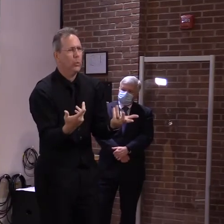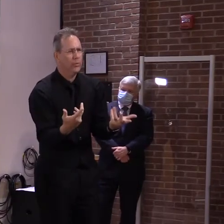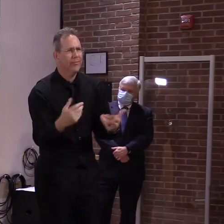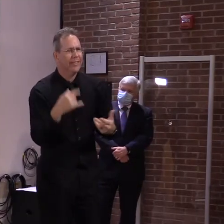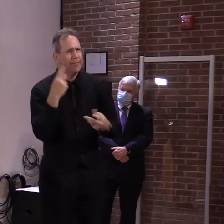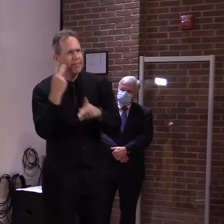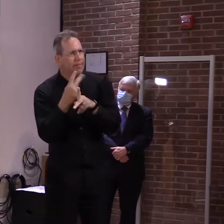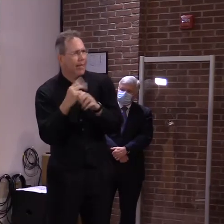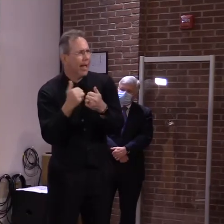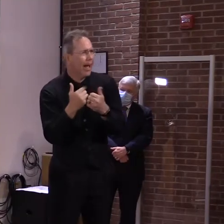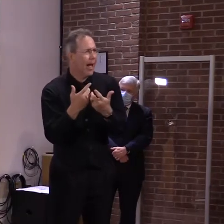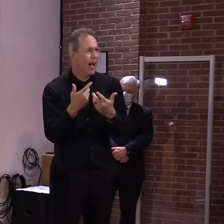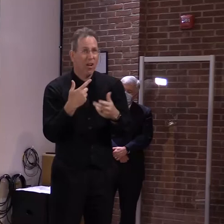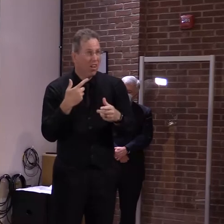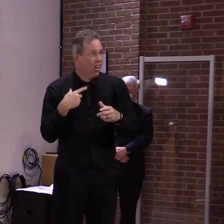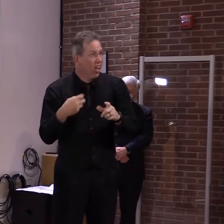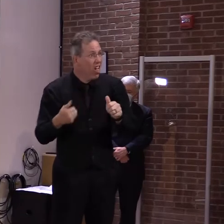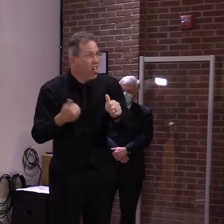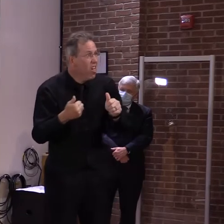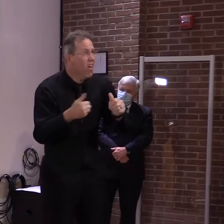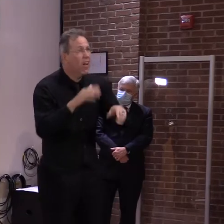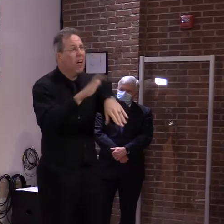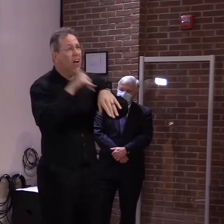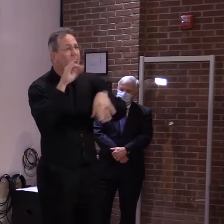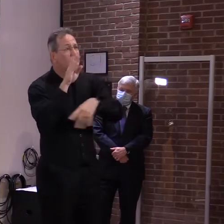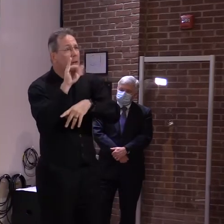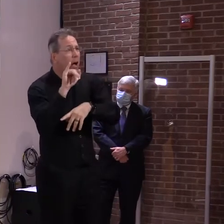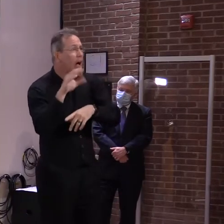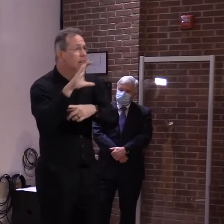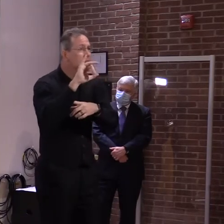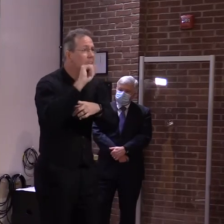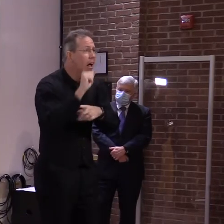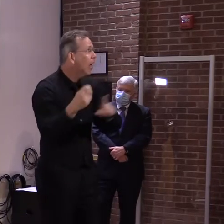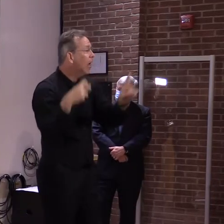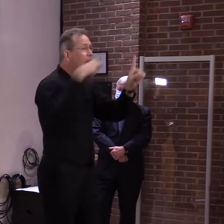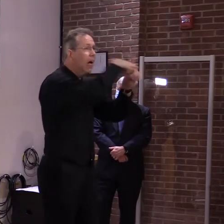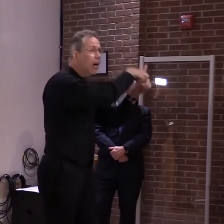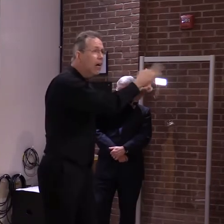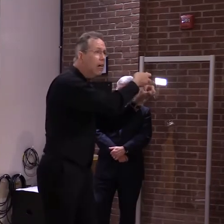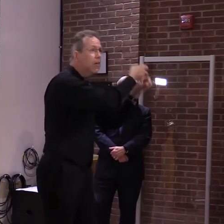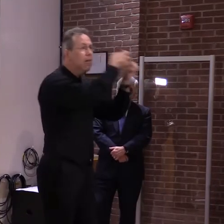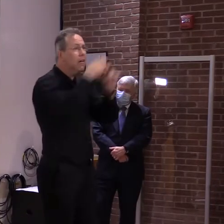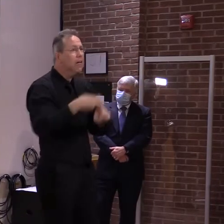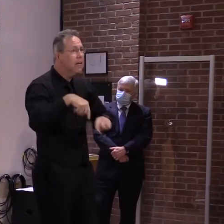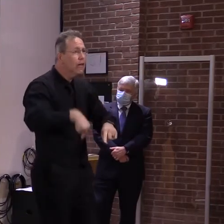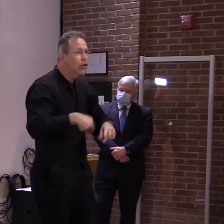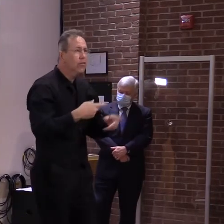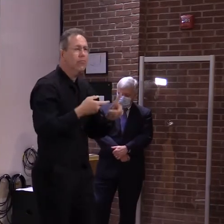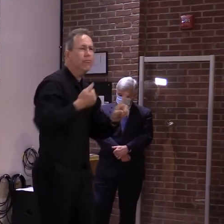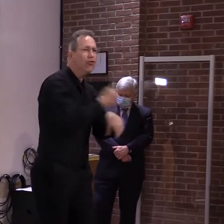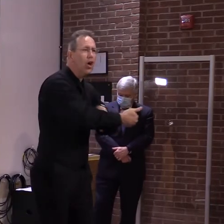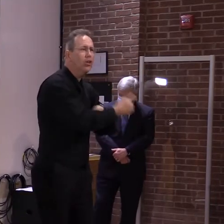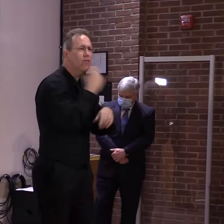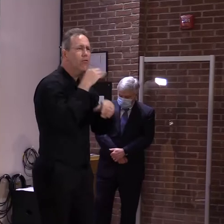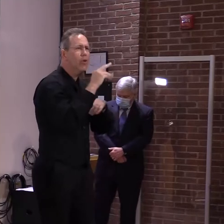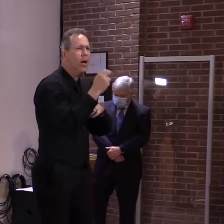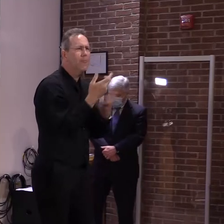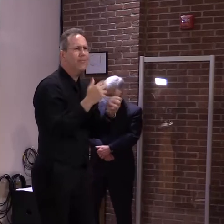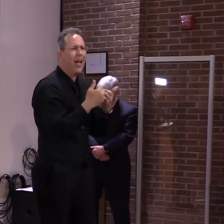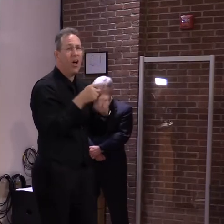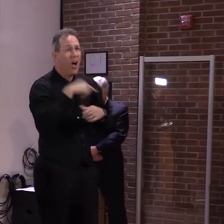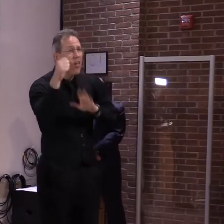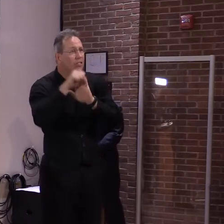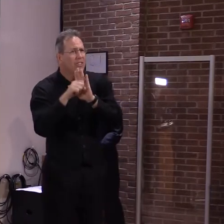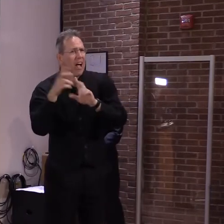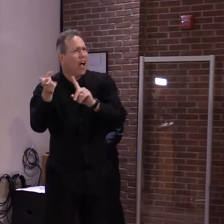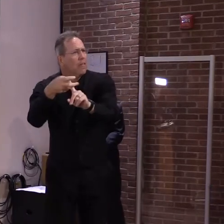to actually go after them and then provide a felony on them. So